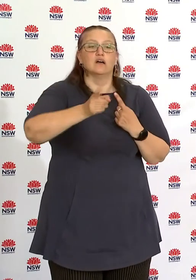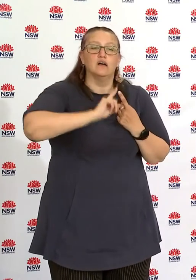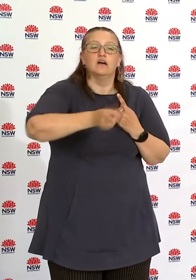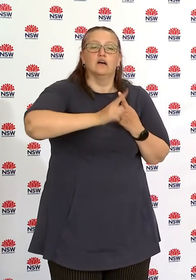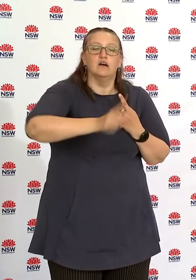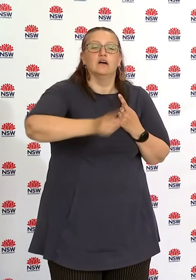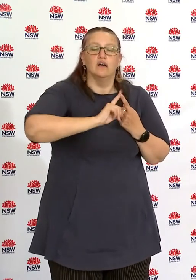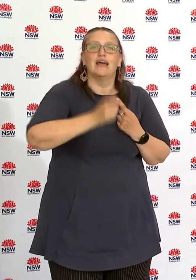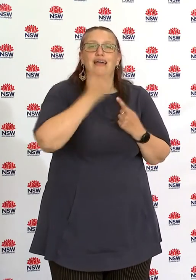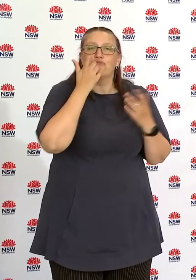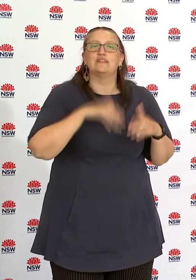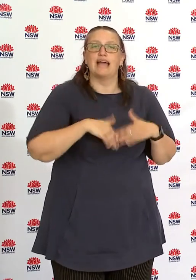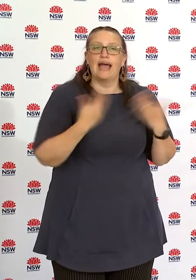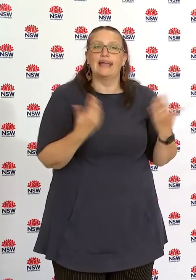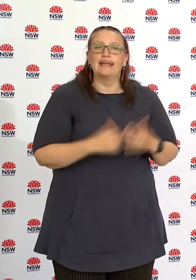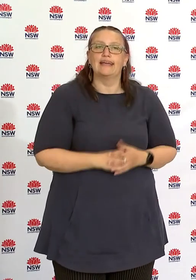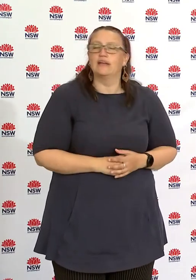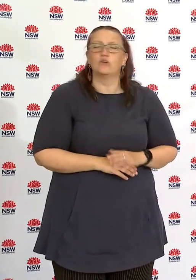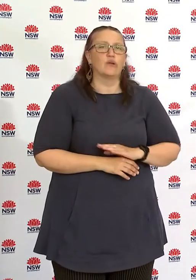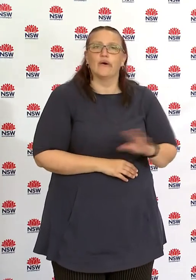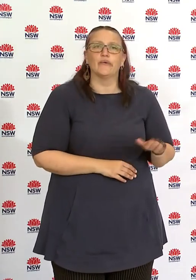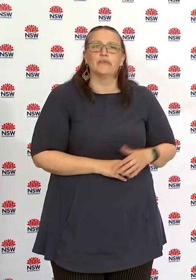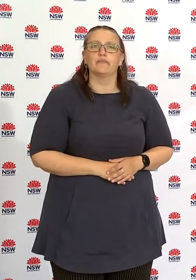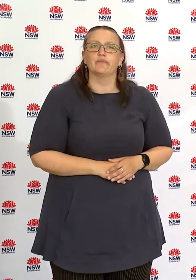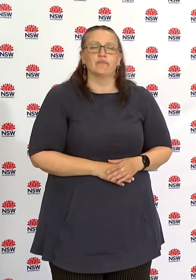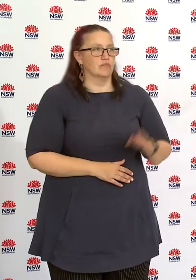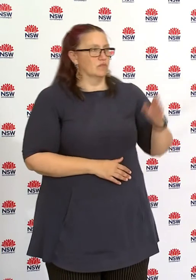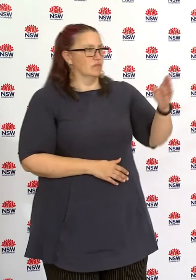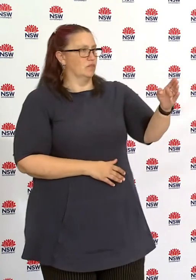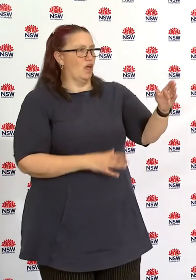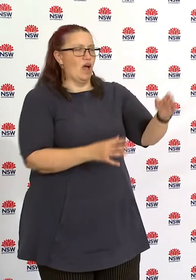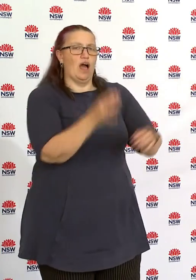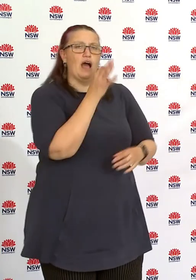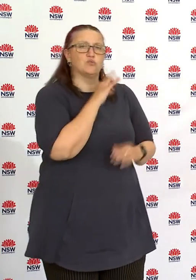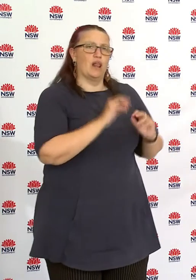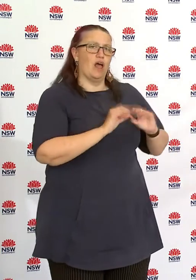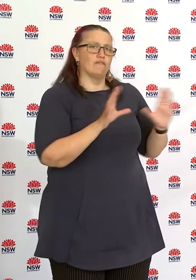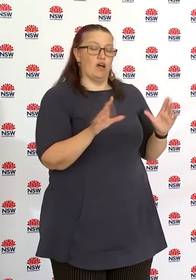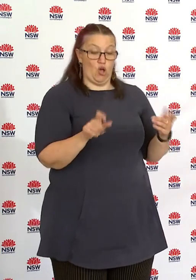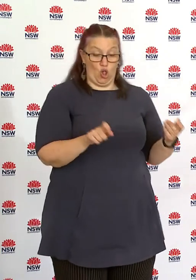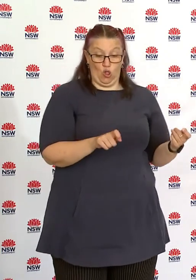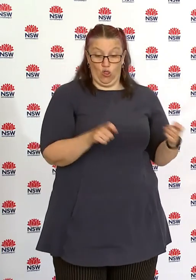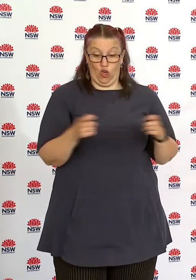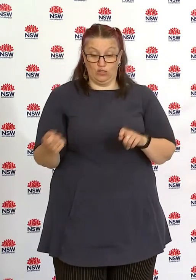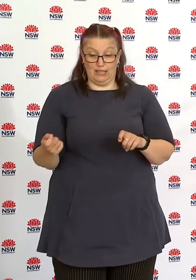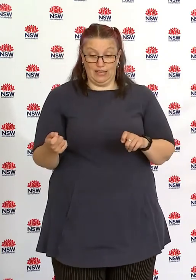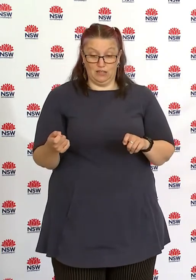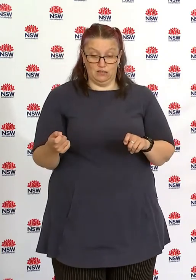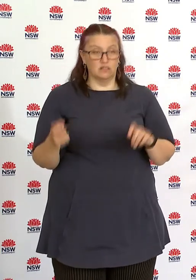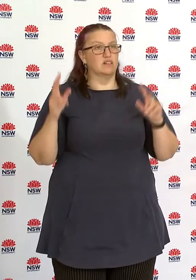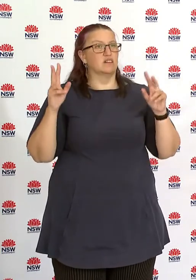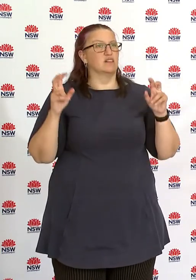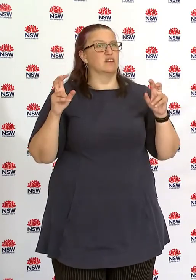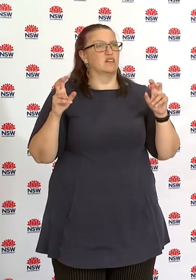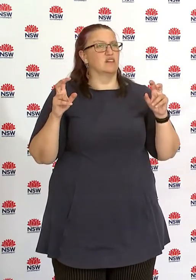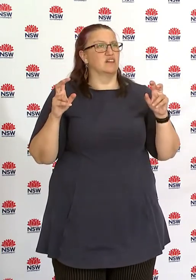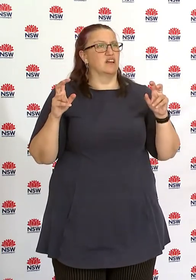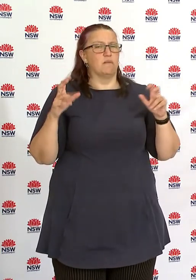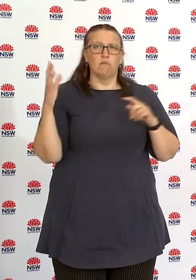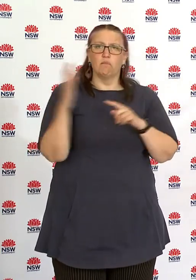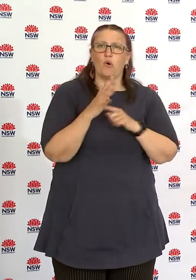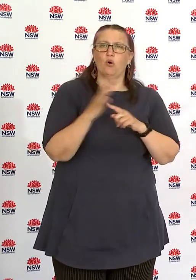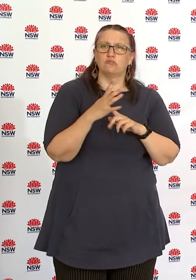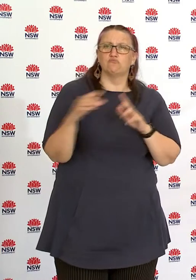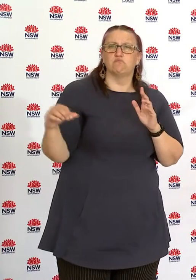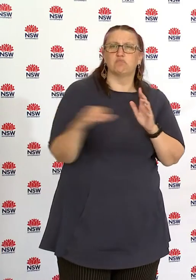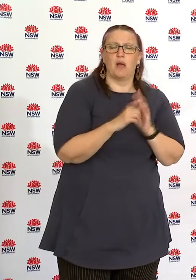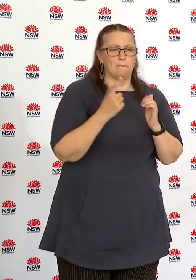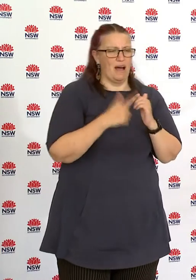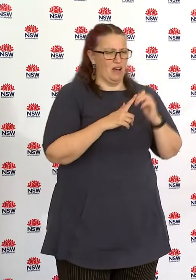so